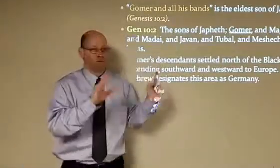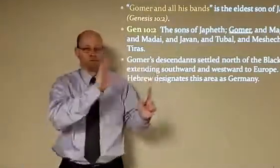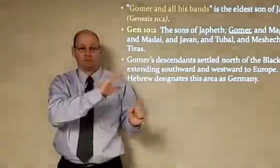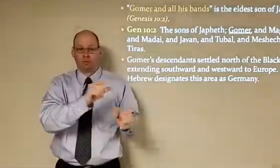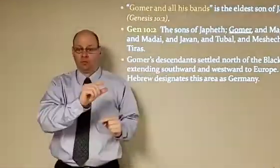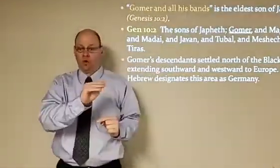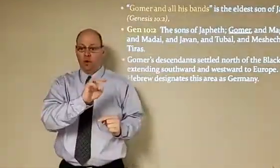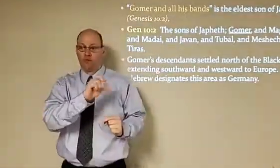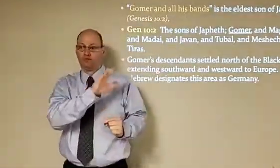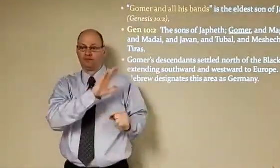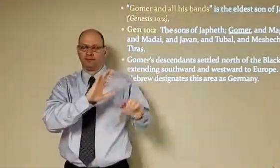Gomer's descendants